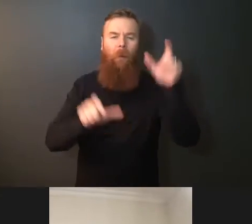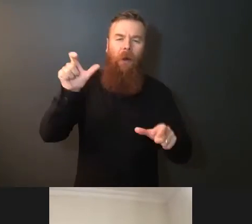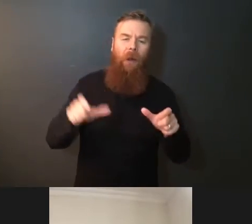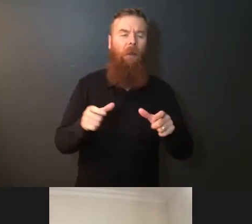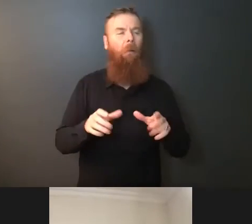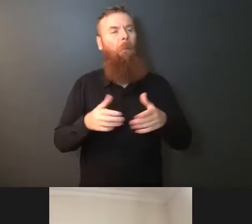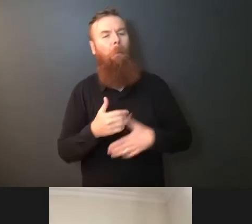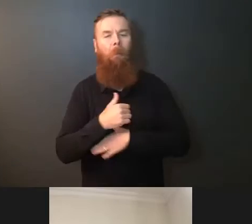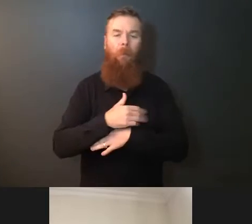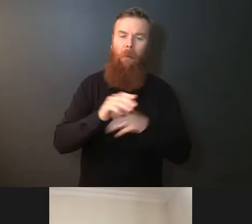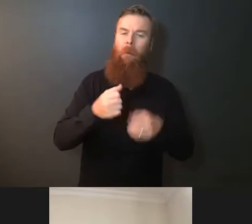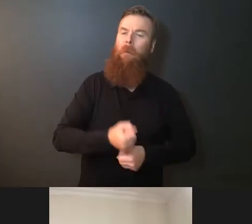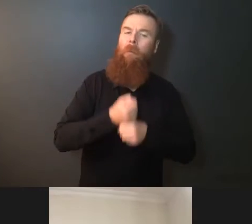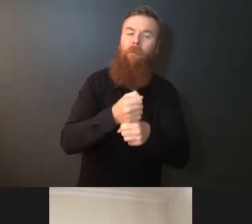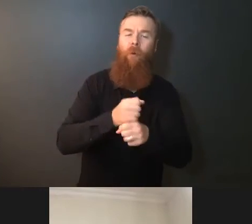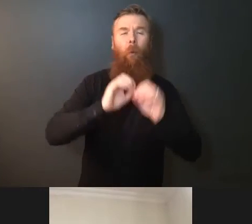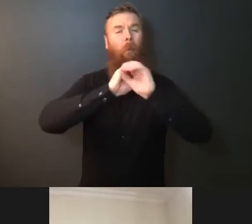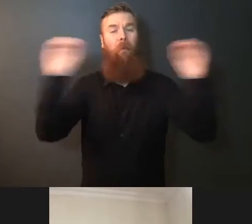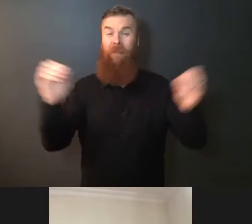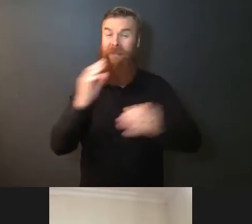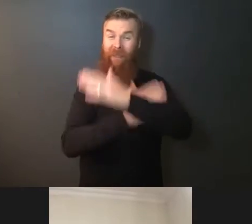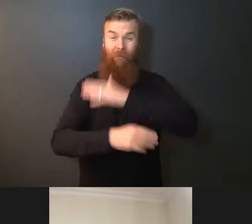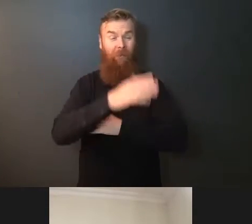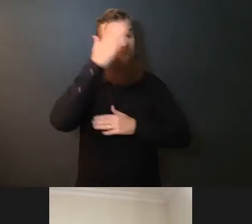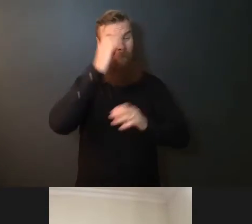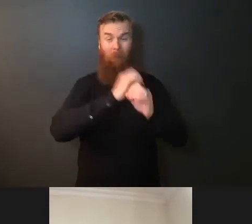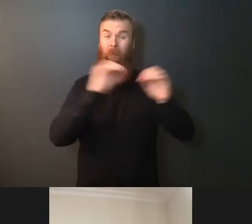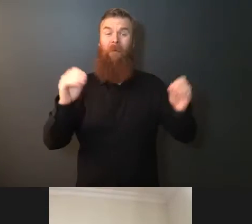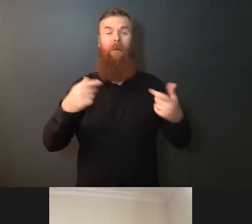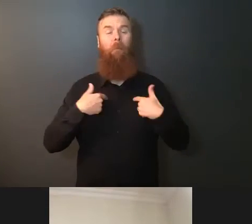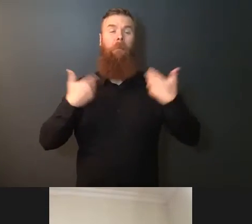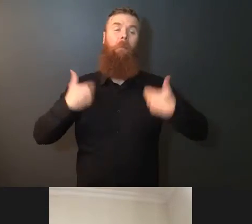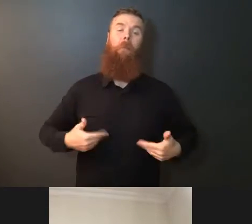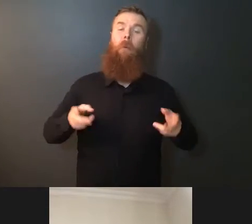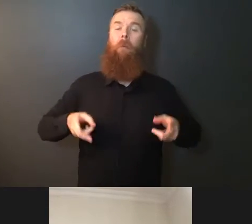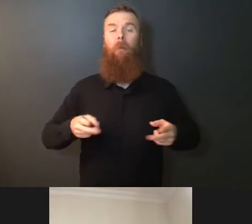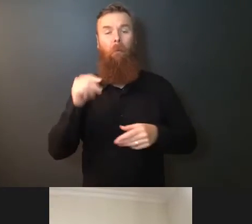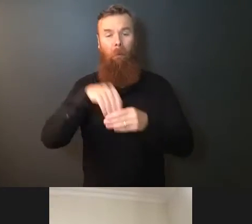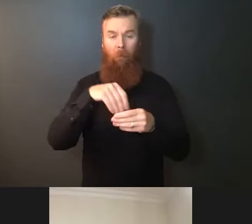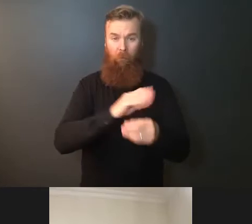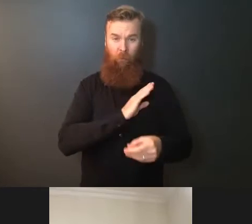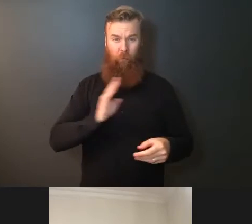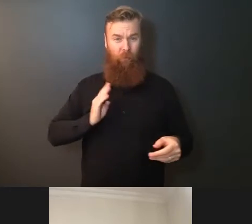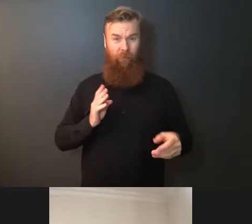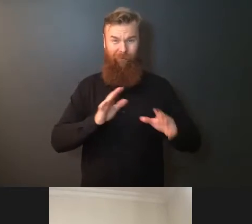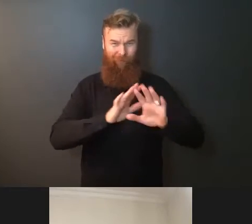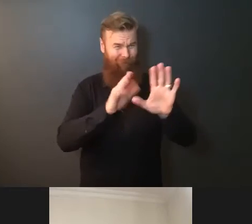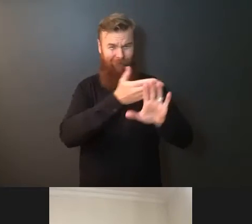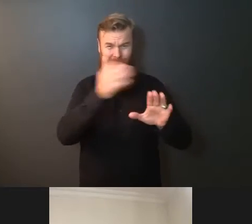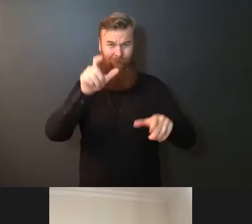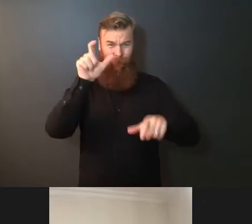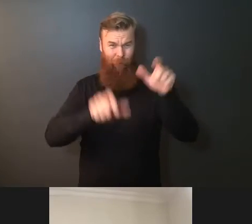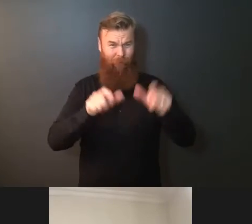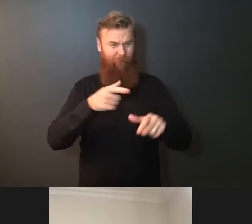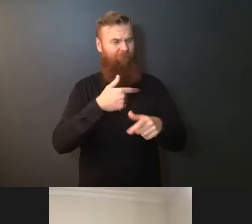very clear that all those spaces were already taken. I had to conquer my place, and